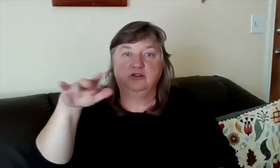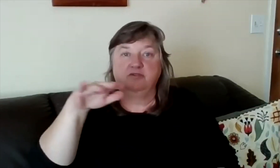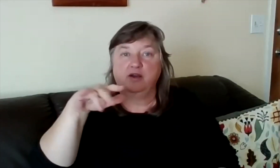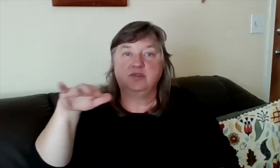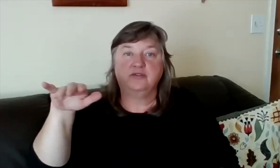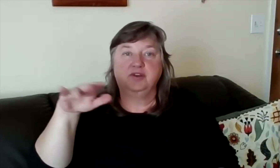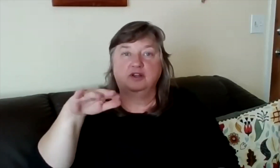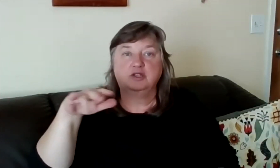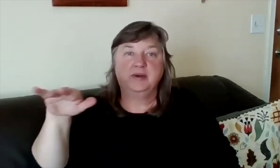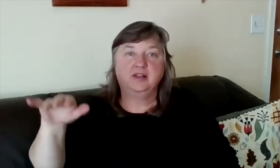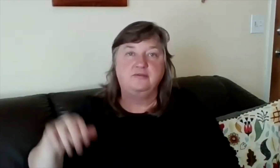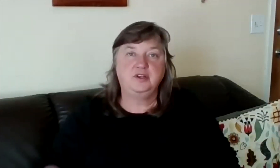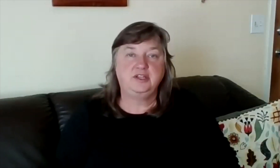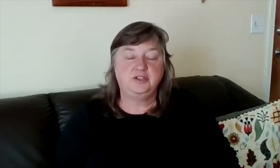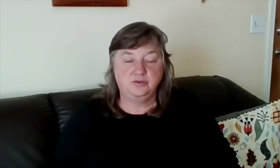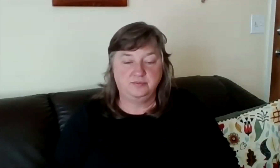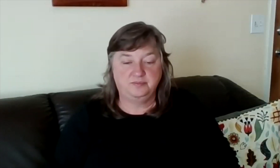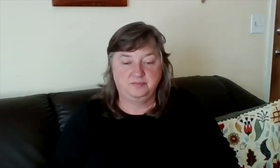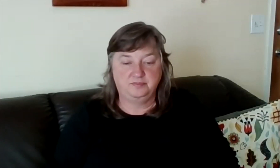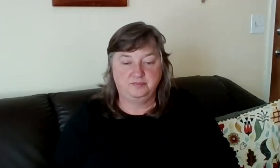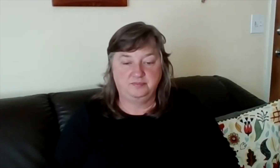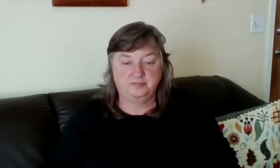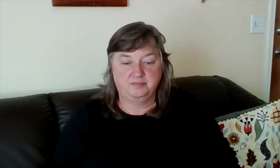Clarify with the finger spell if you need to.